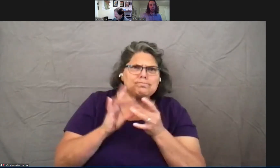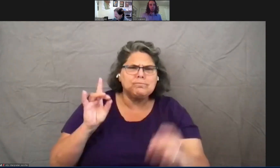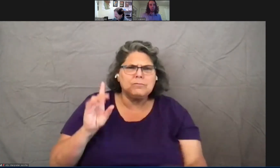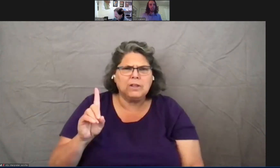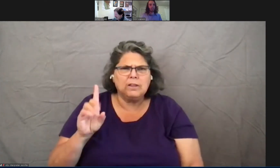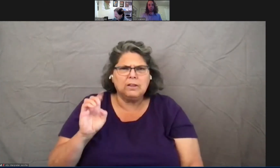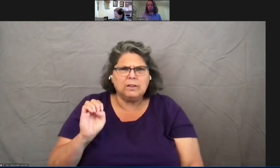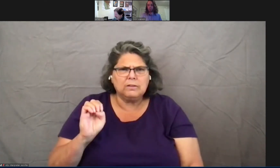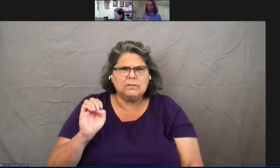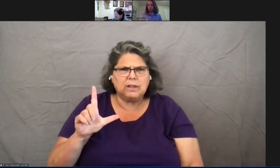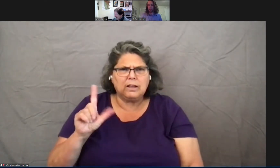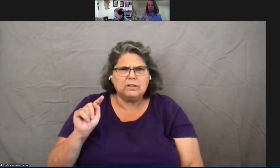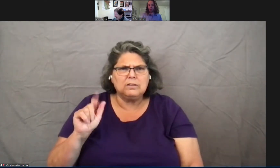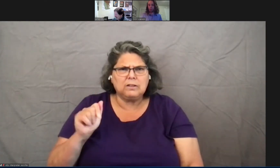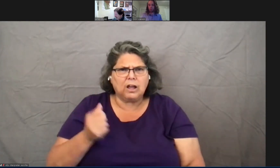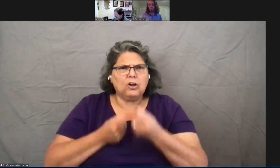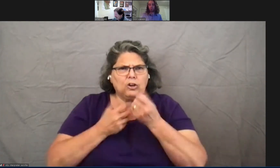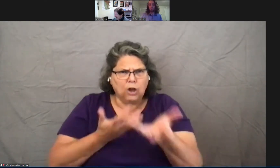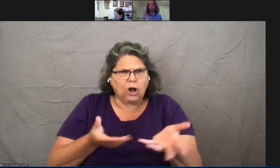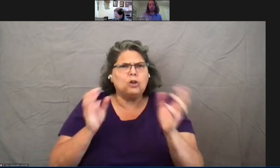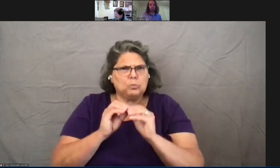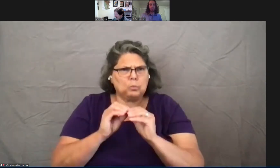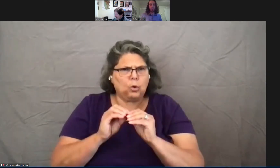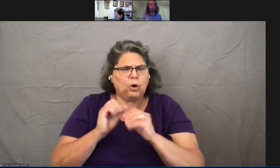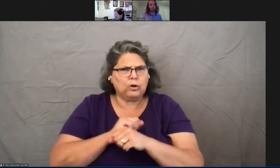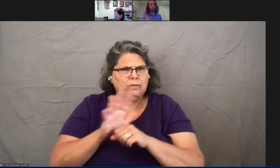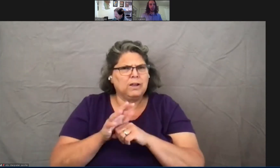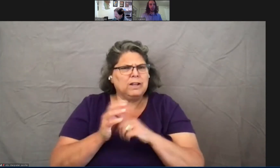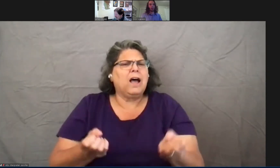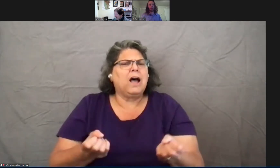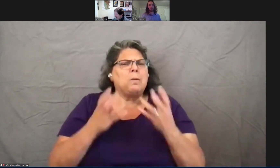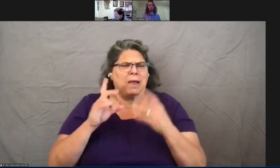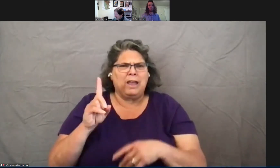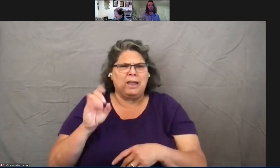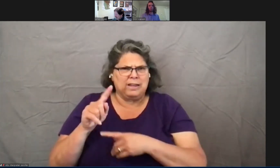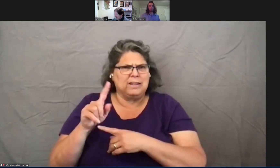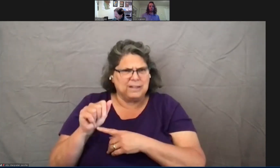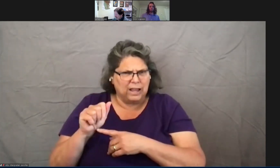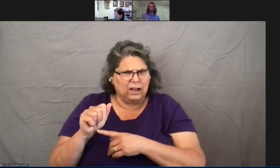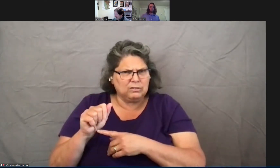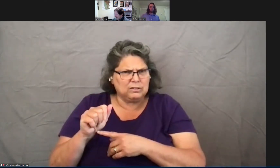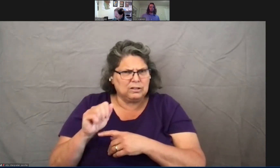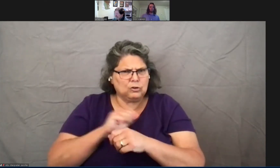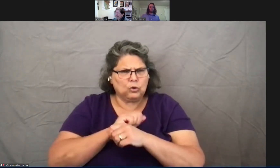cases, how many cases exactly of the Delta variant have we had in the county so far?